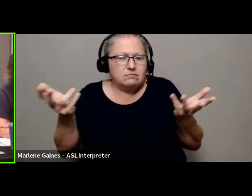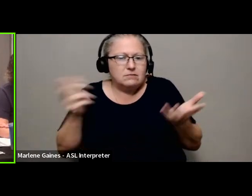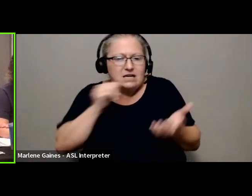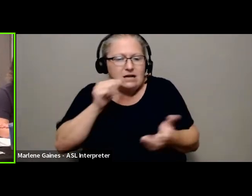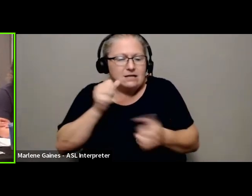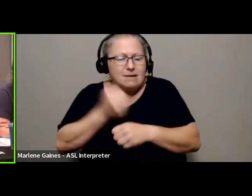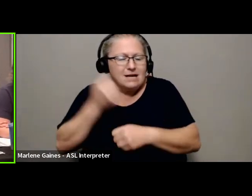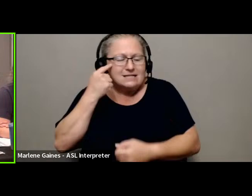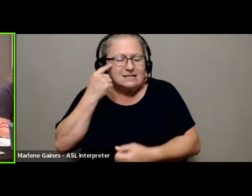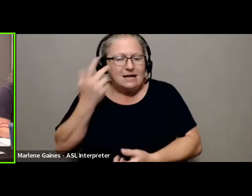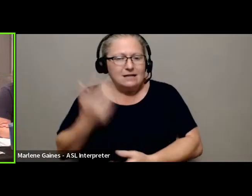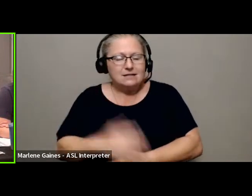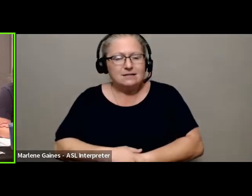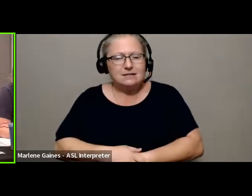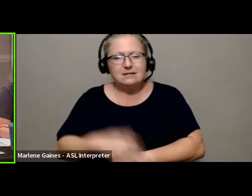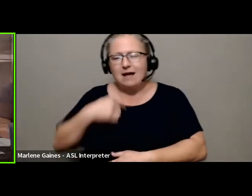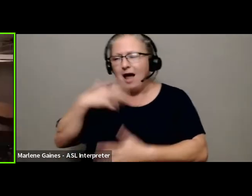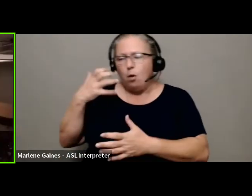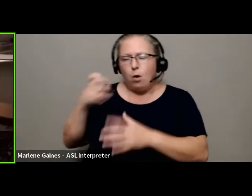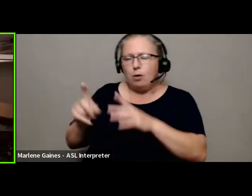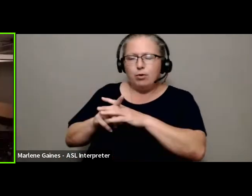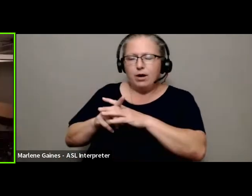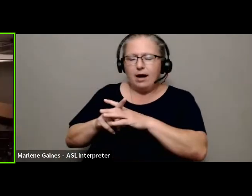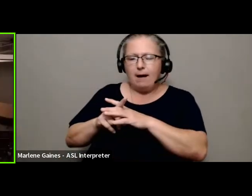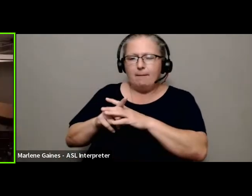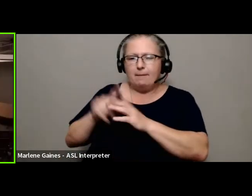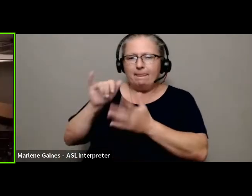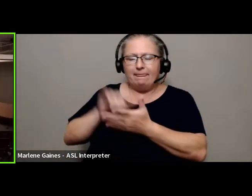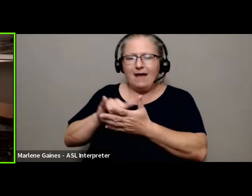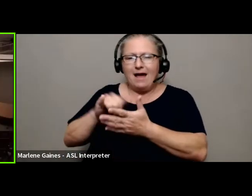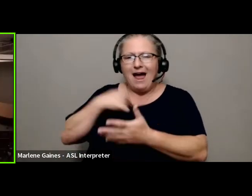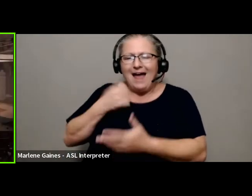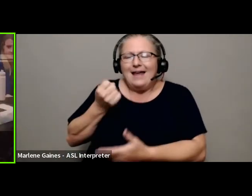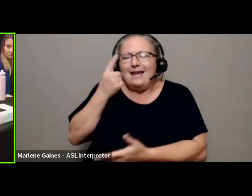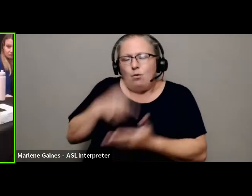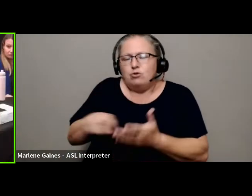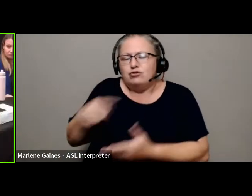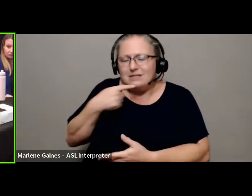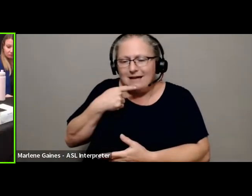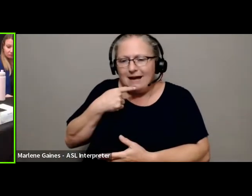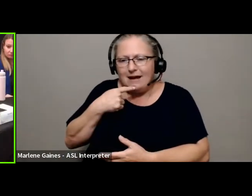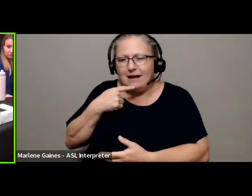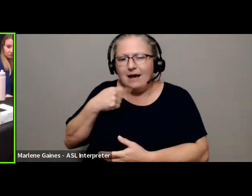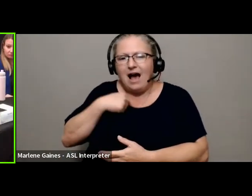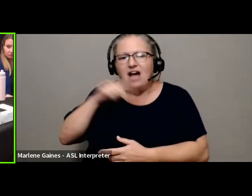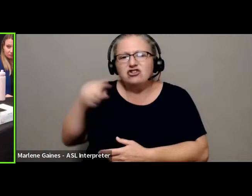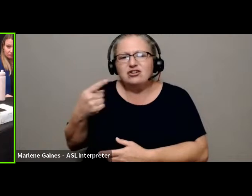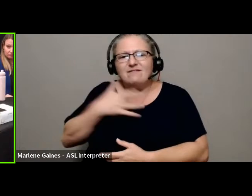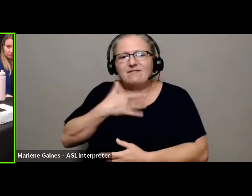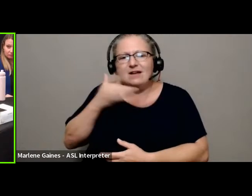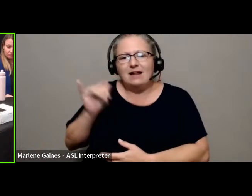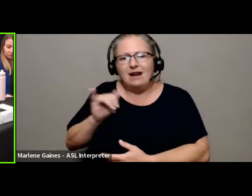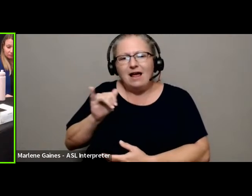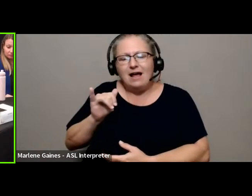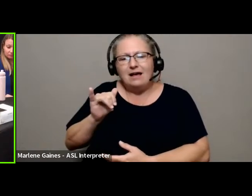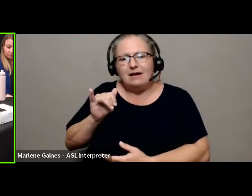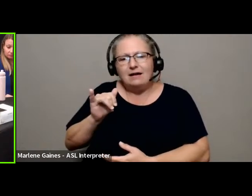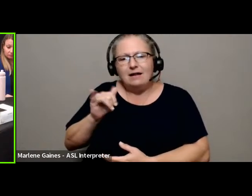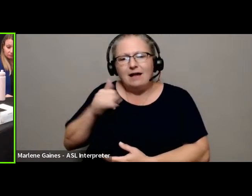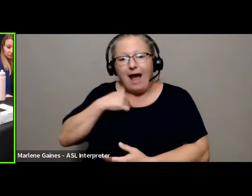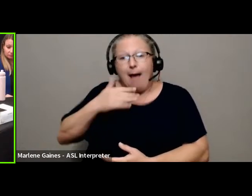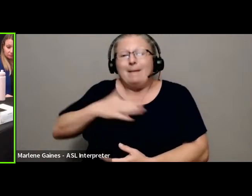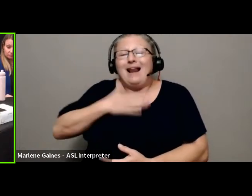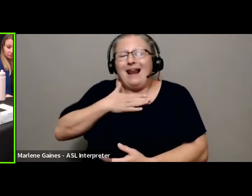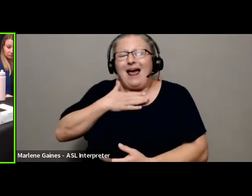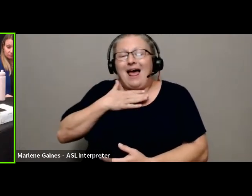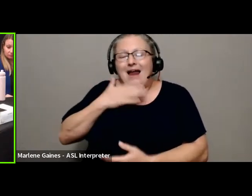doesn't make sense. I just want to bring up the fact that I get what you're saying. I just feel like I'm glad this